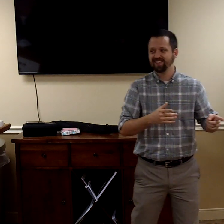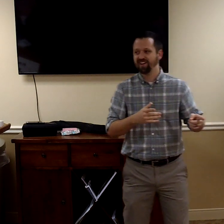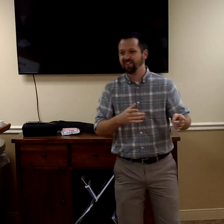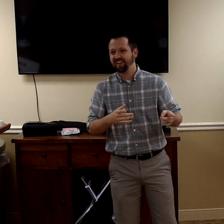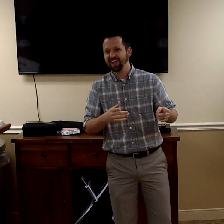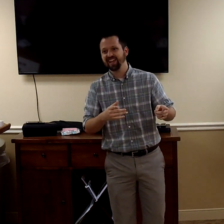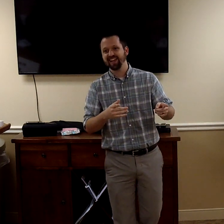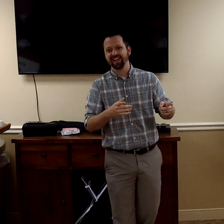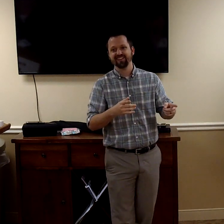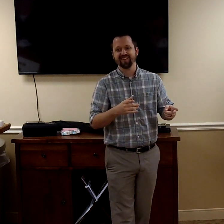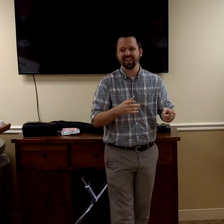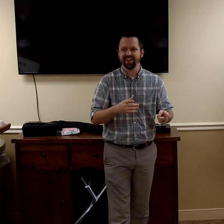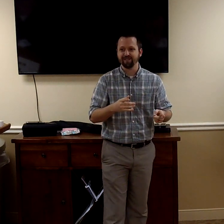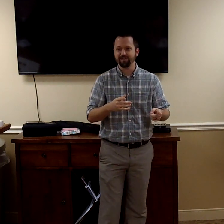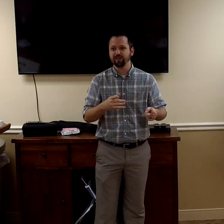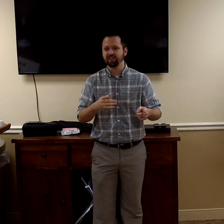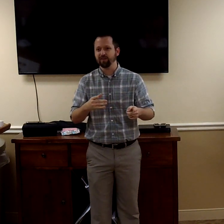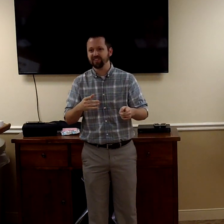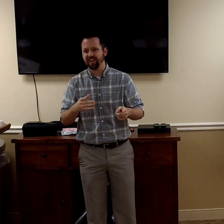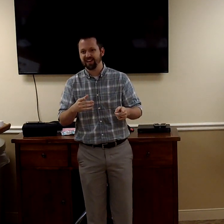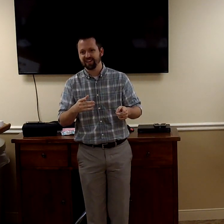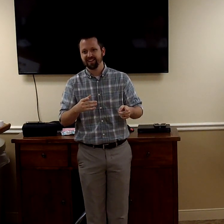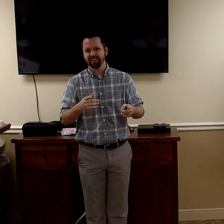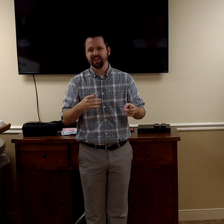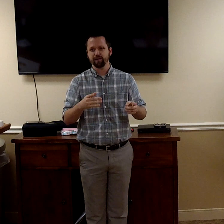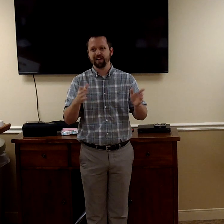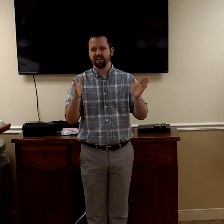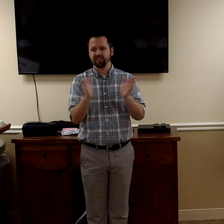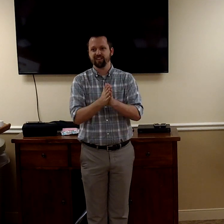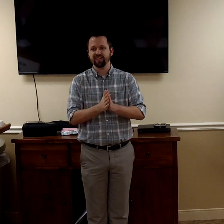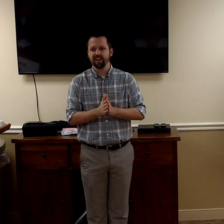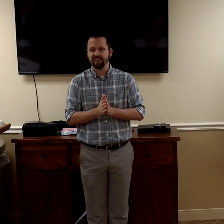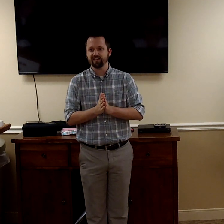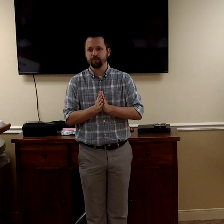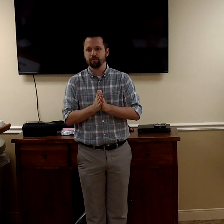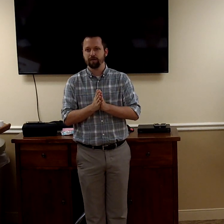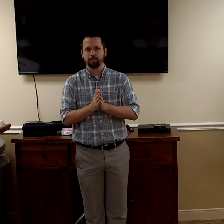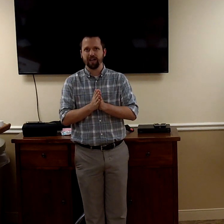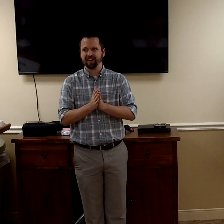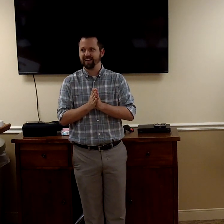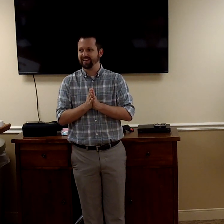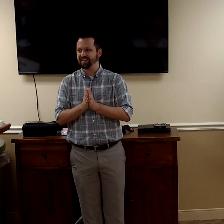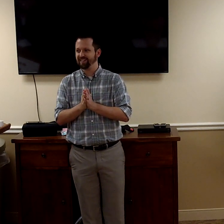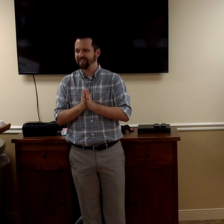so he had a field day with that, talking about how I took an hija to the ballet, and